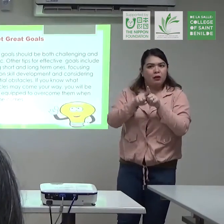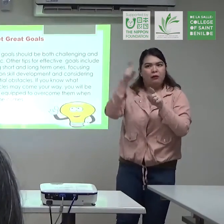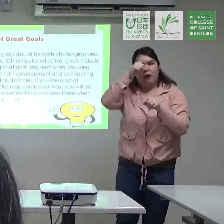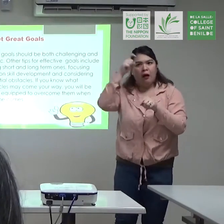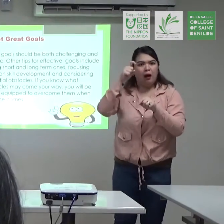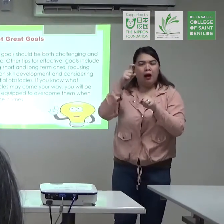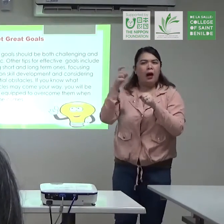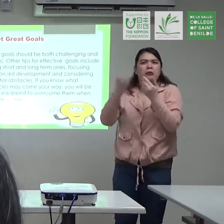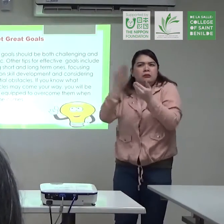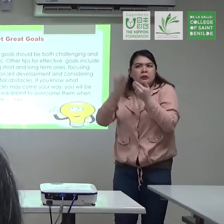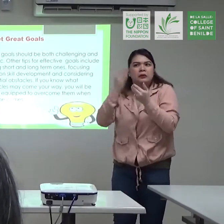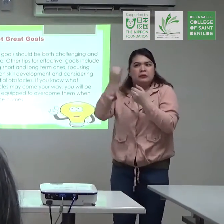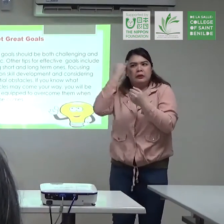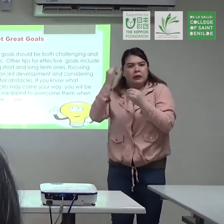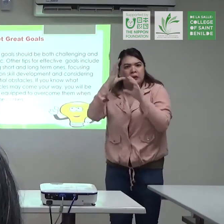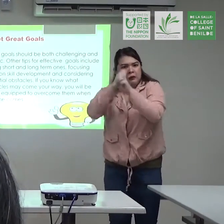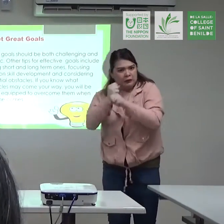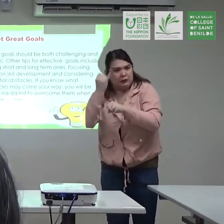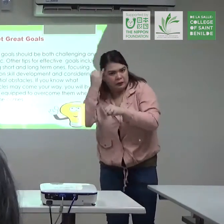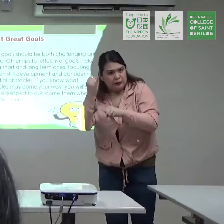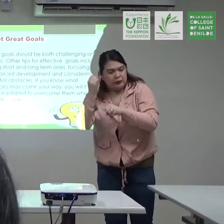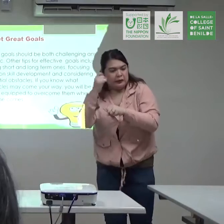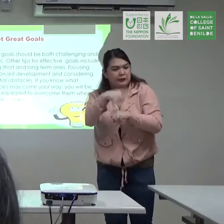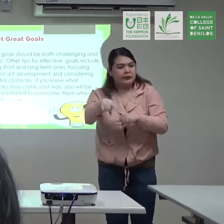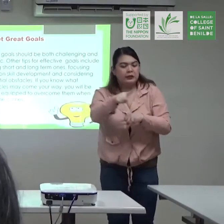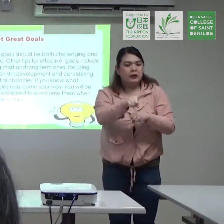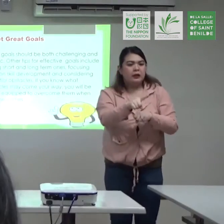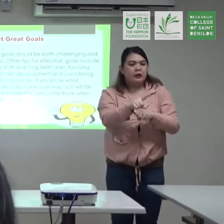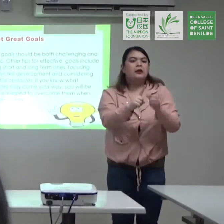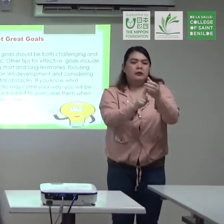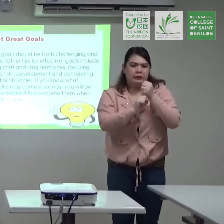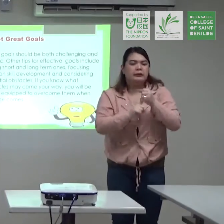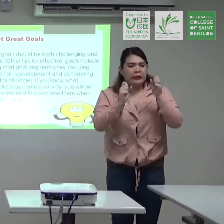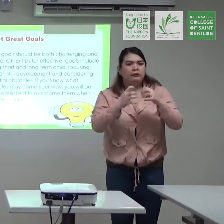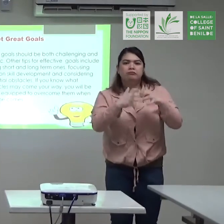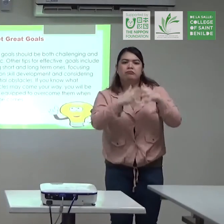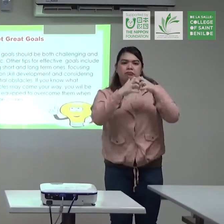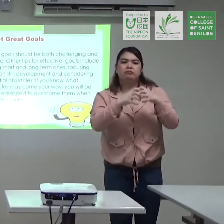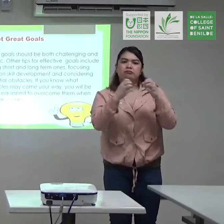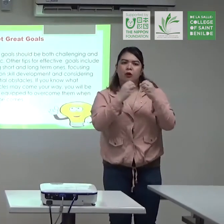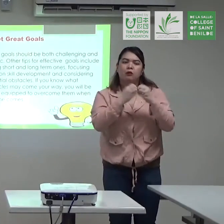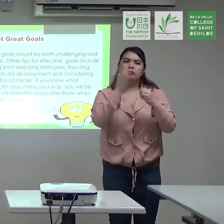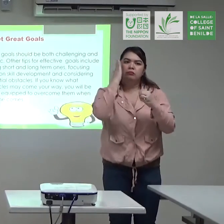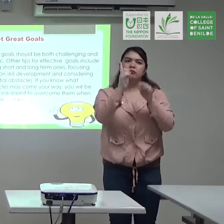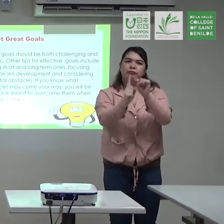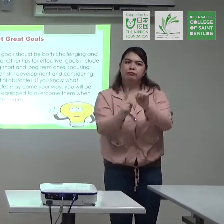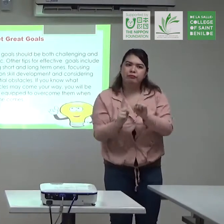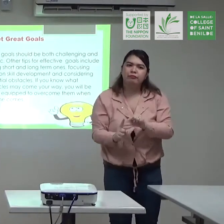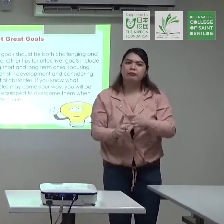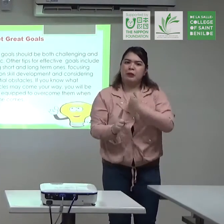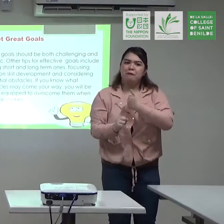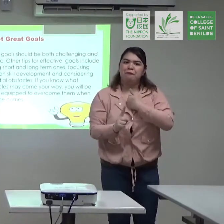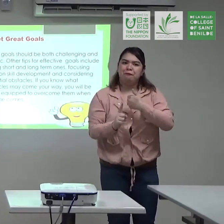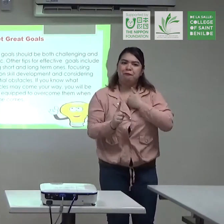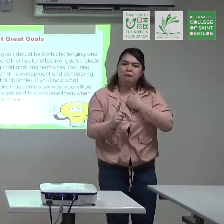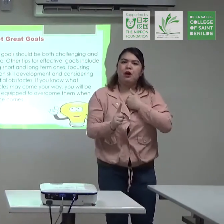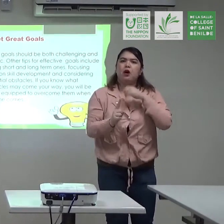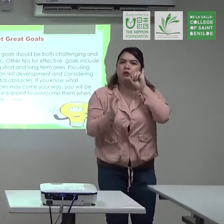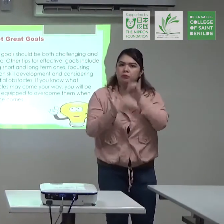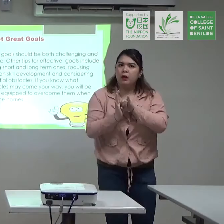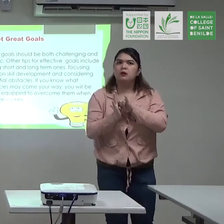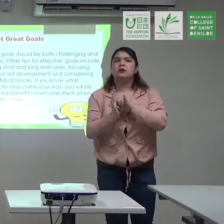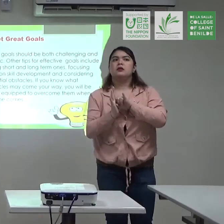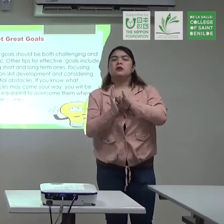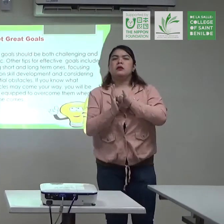creative thoughts, to start setting goals, getting big goals,